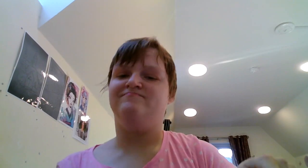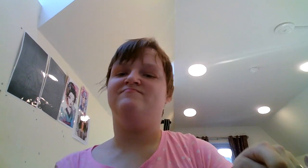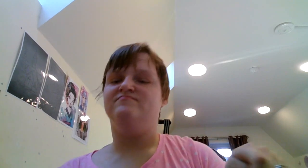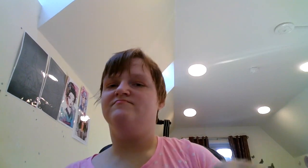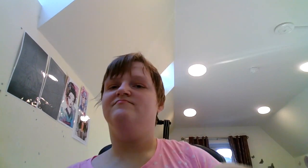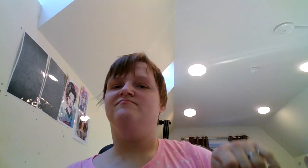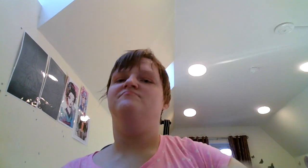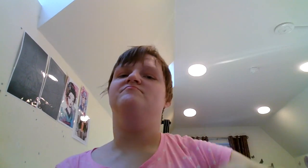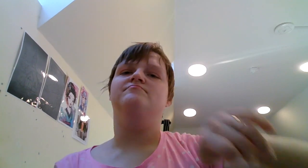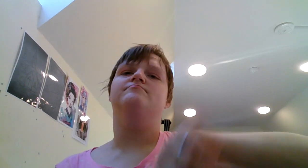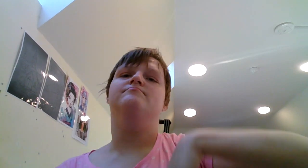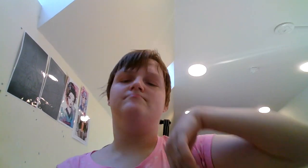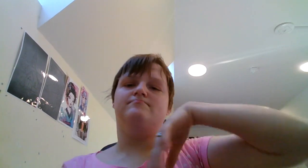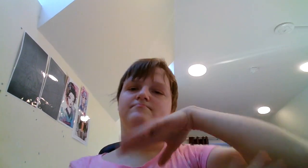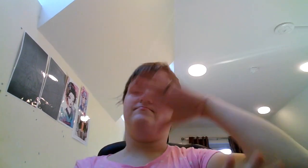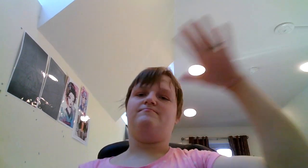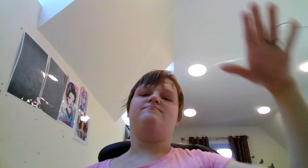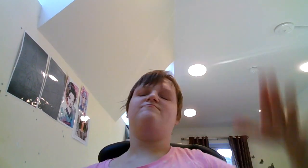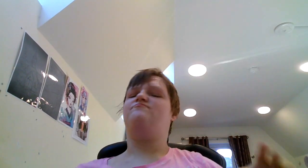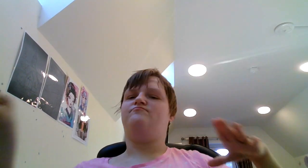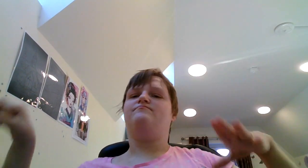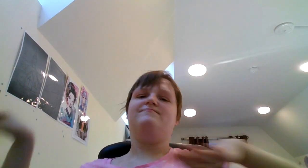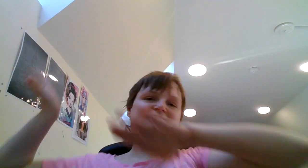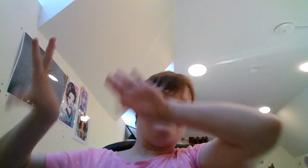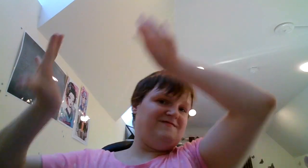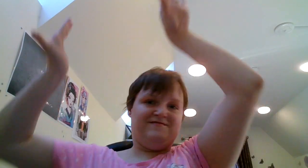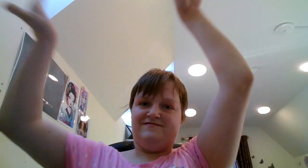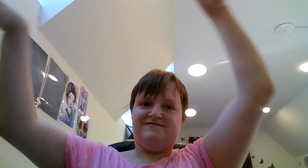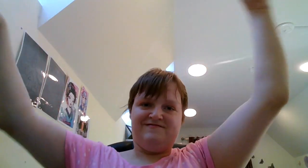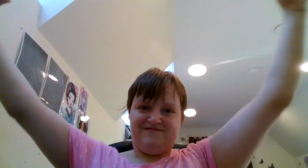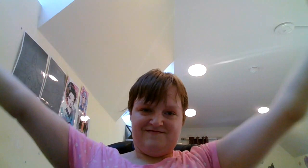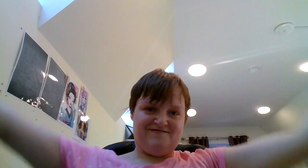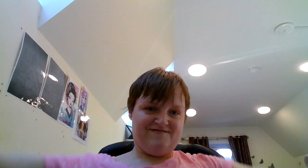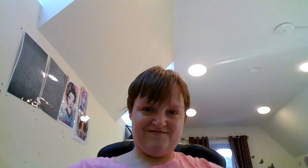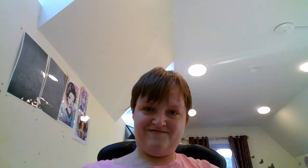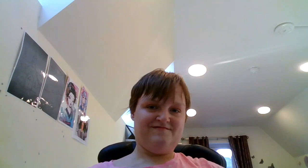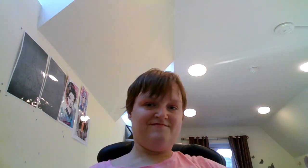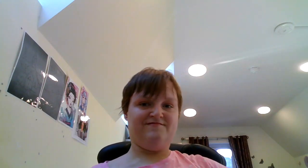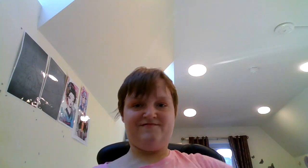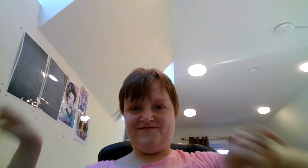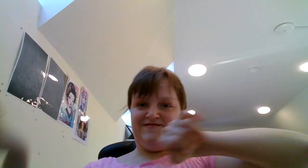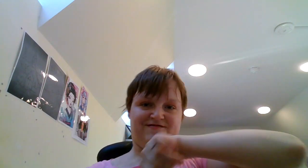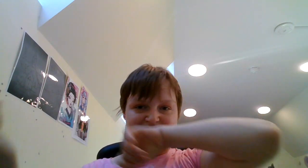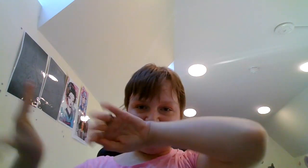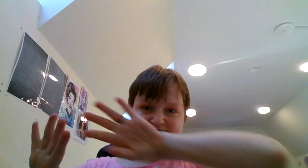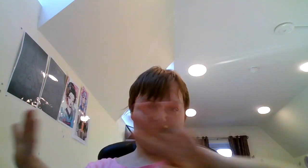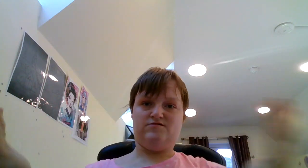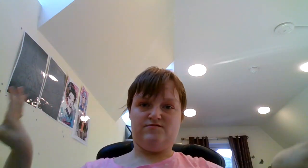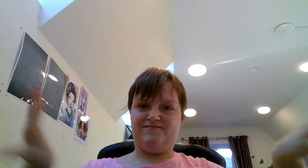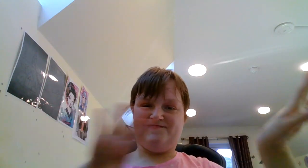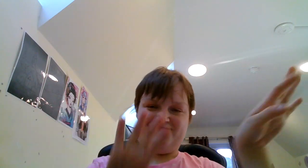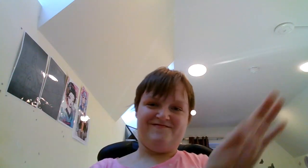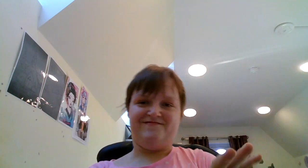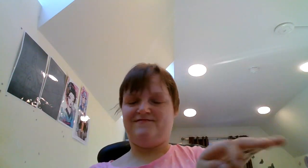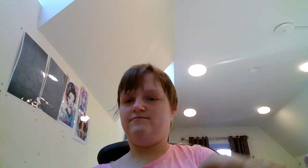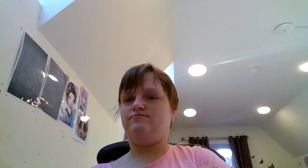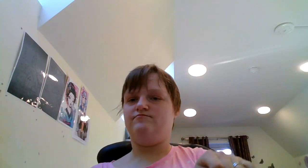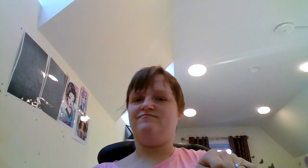went on to save millions of lives around the world and triggered a century of diabetes discoveries. Here